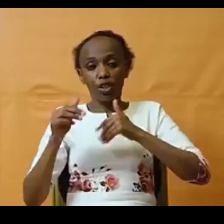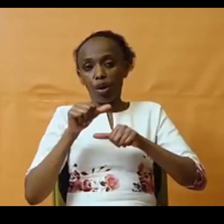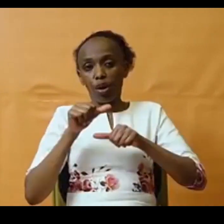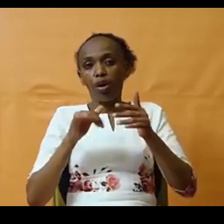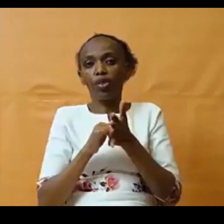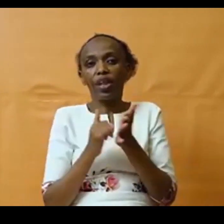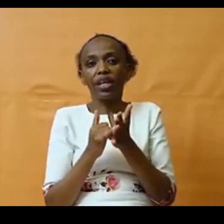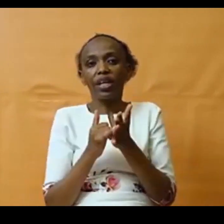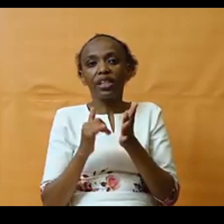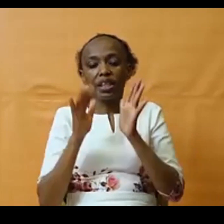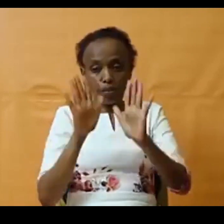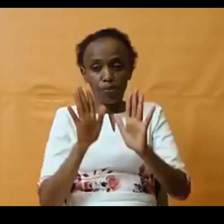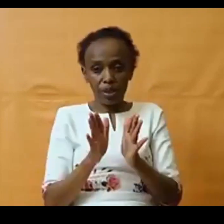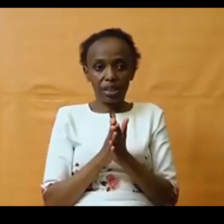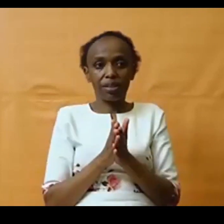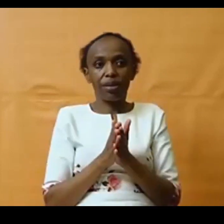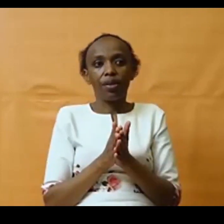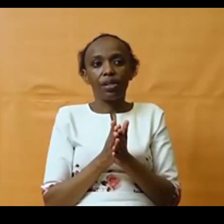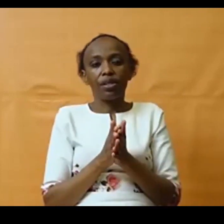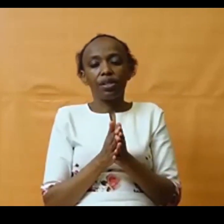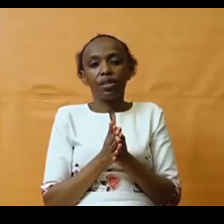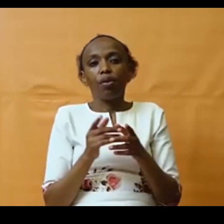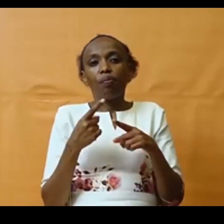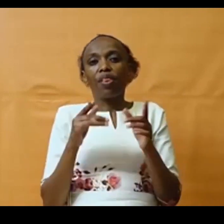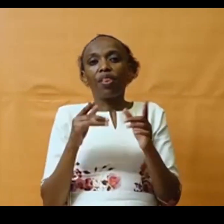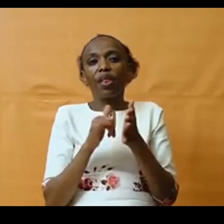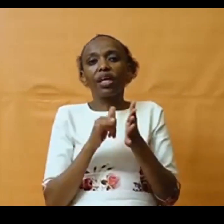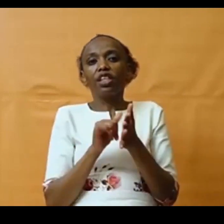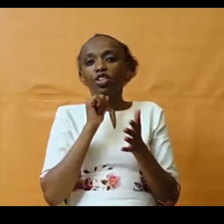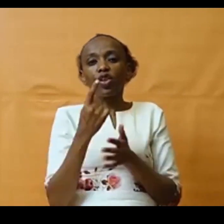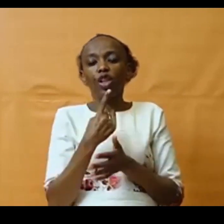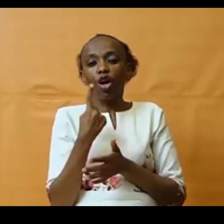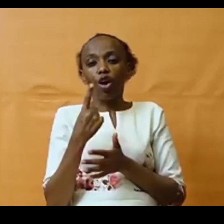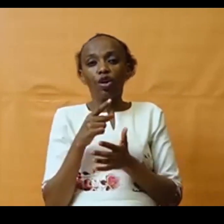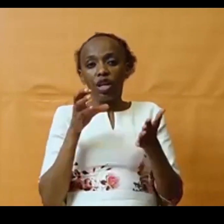important that that is done. But that is not the only issue.